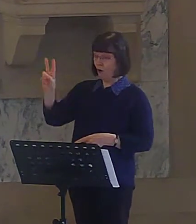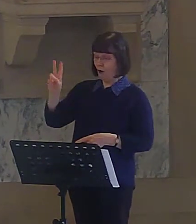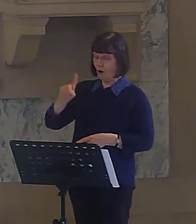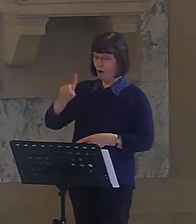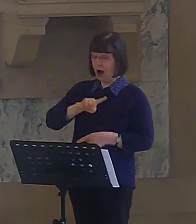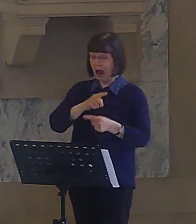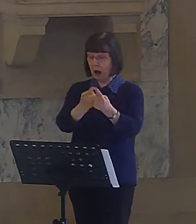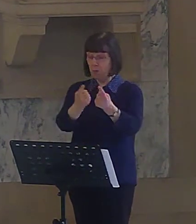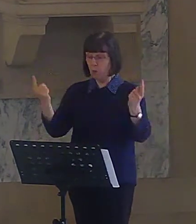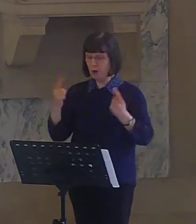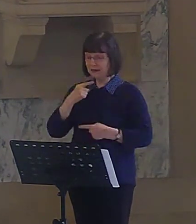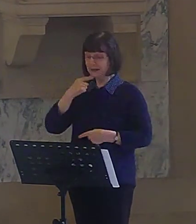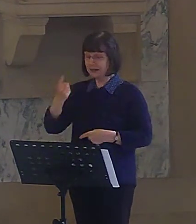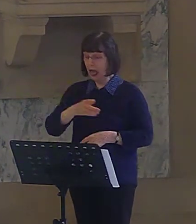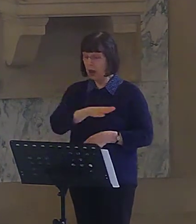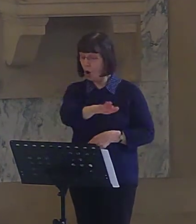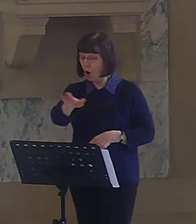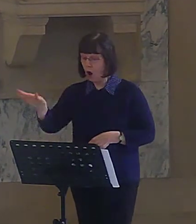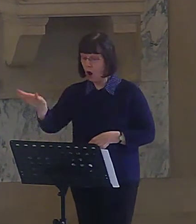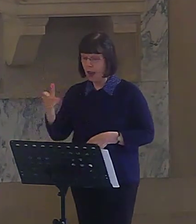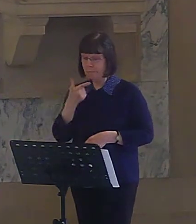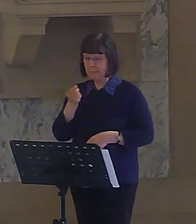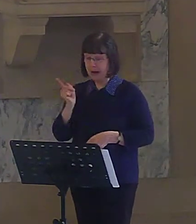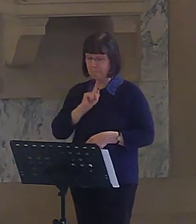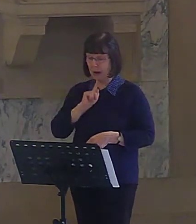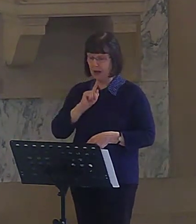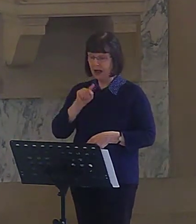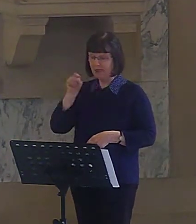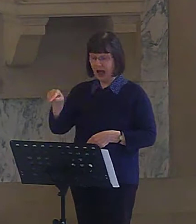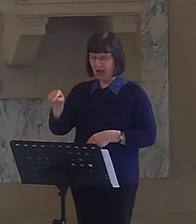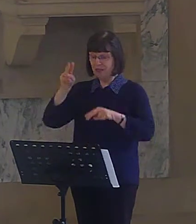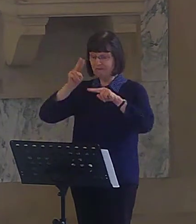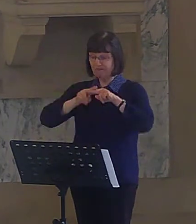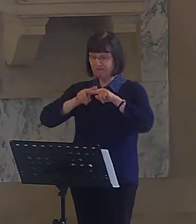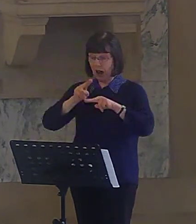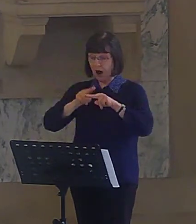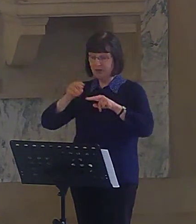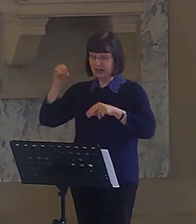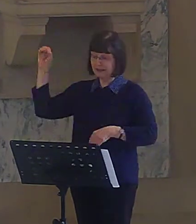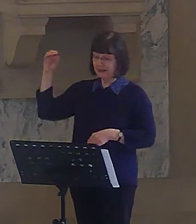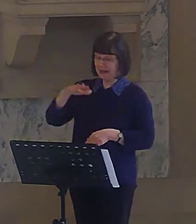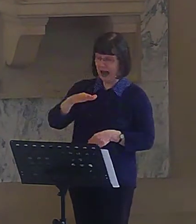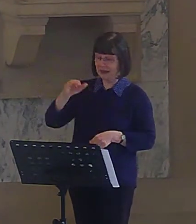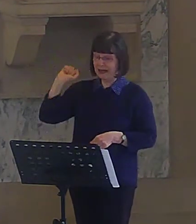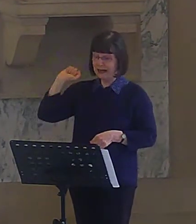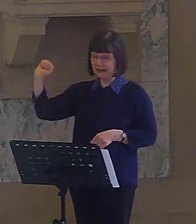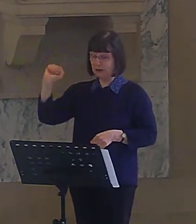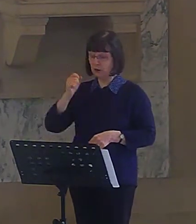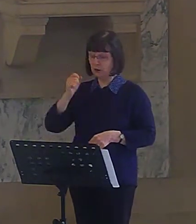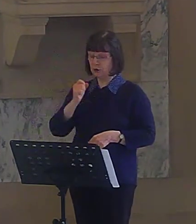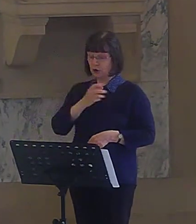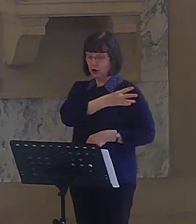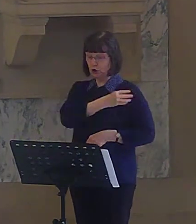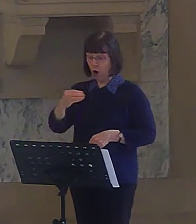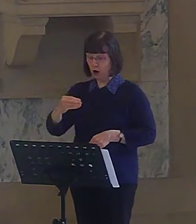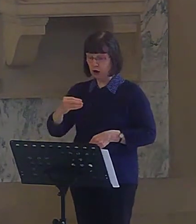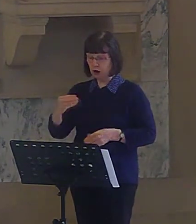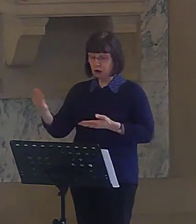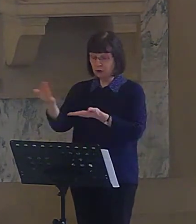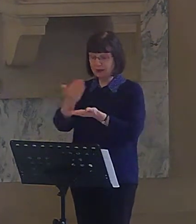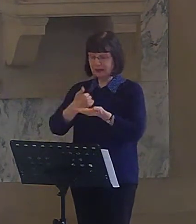We saw and we tell all people that the Father sent his Son to save the